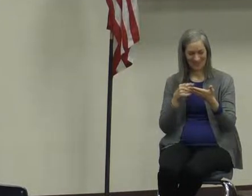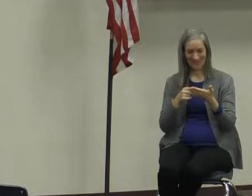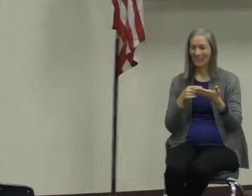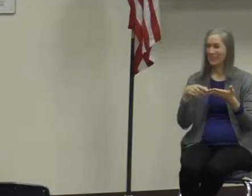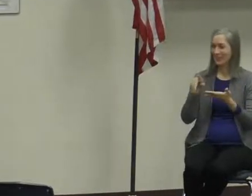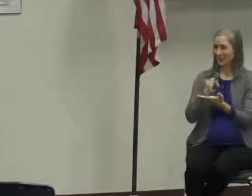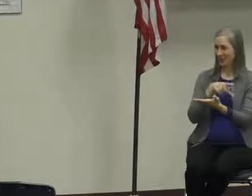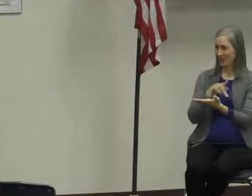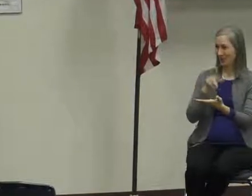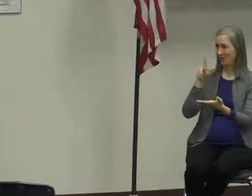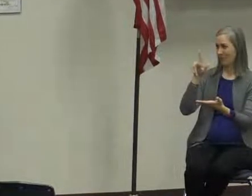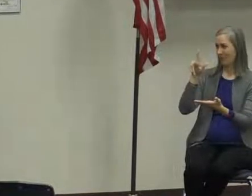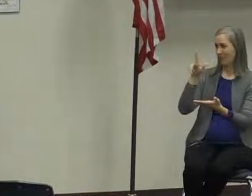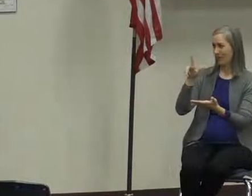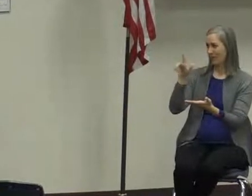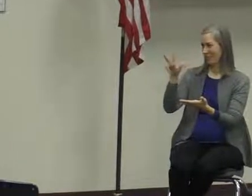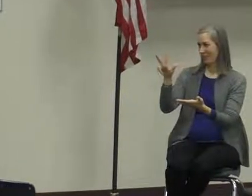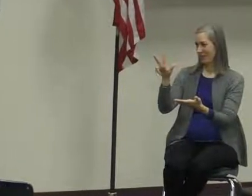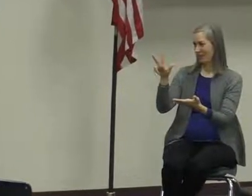23